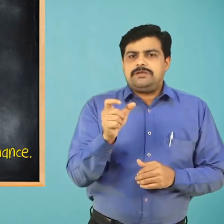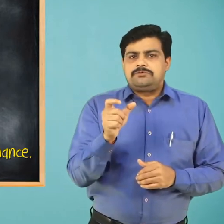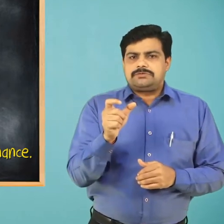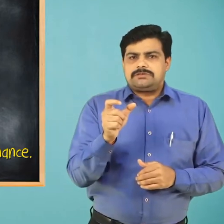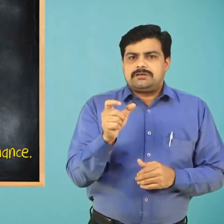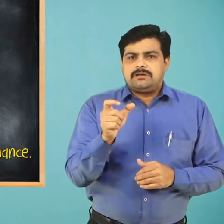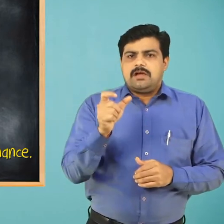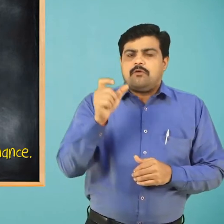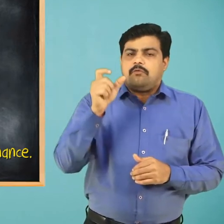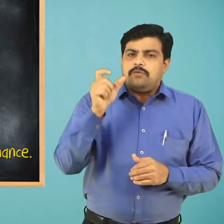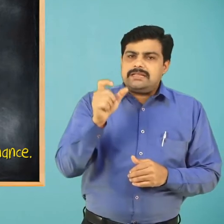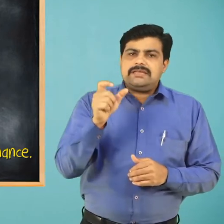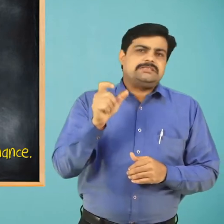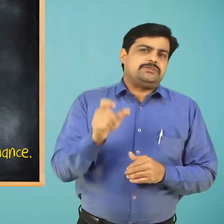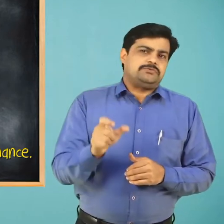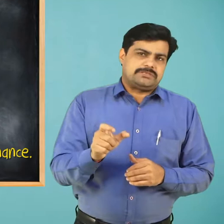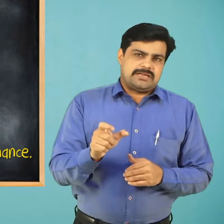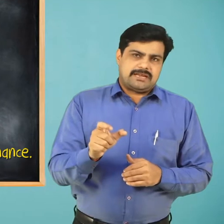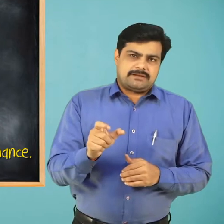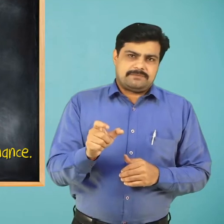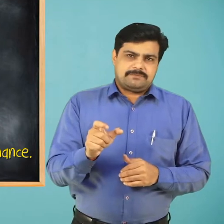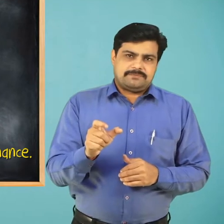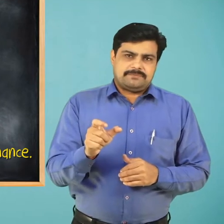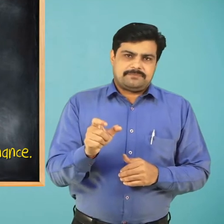be used. With is used here.